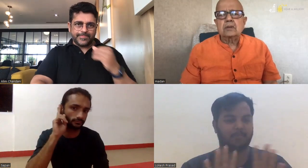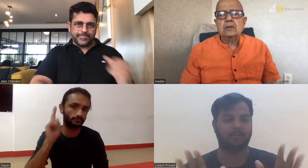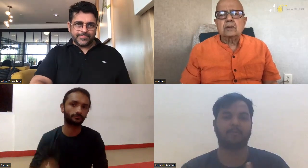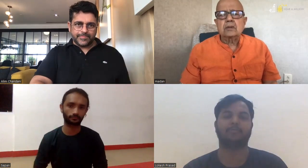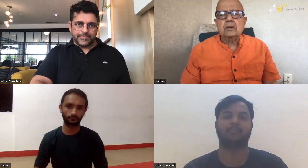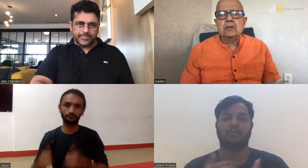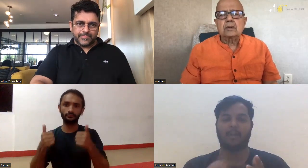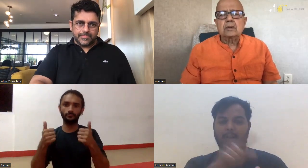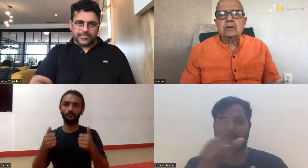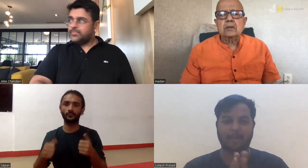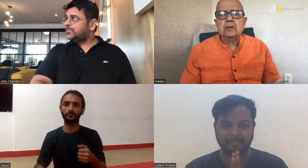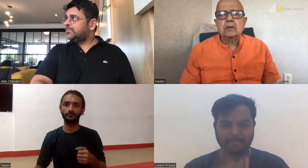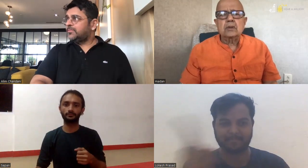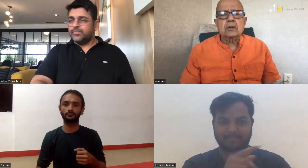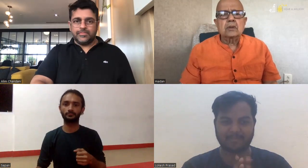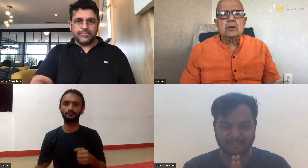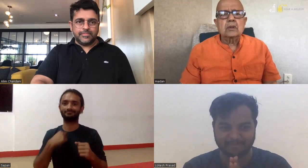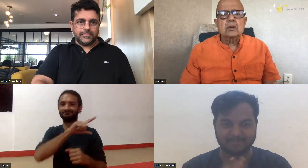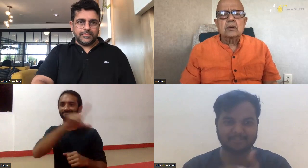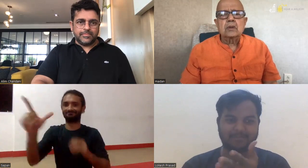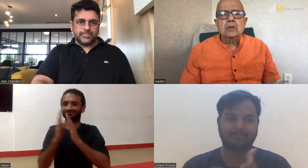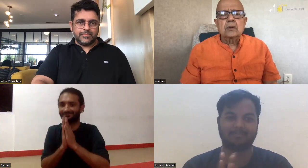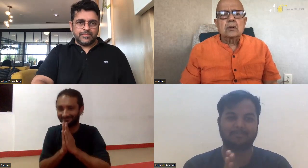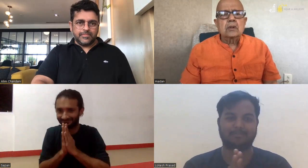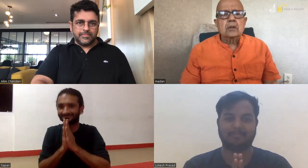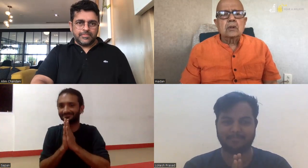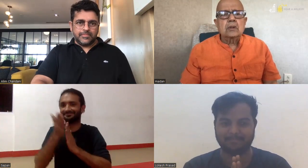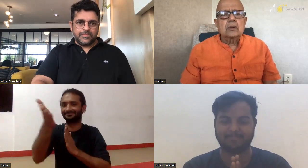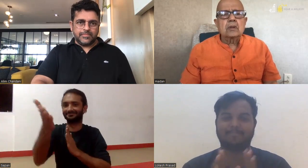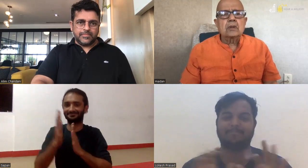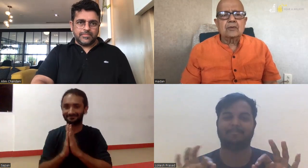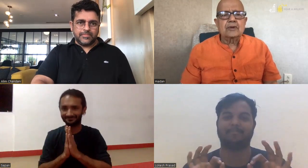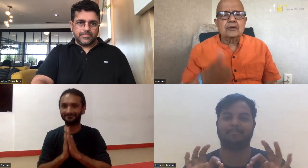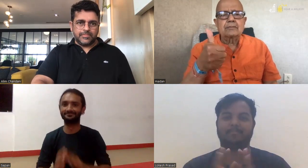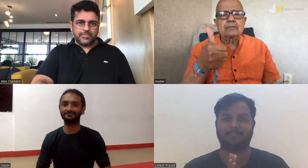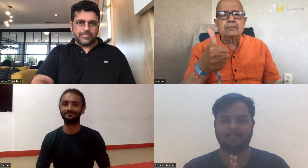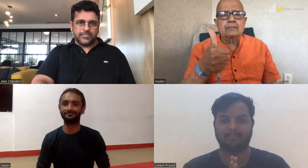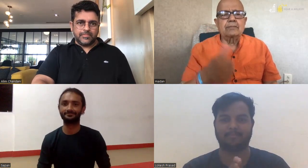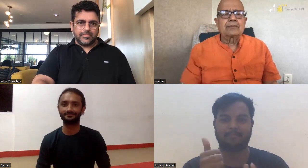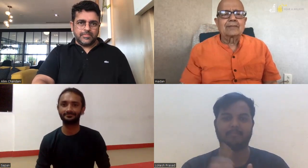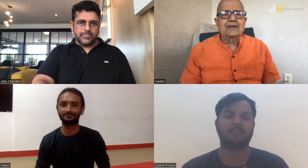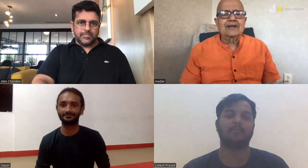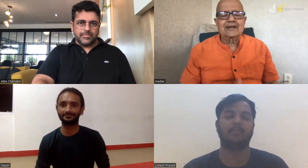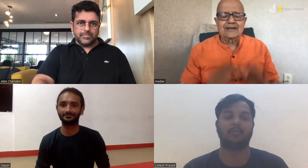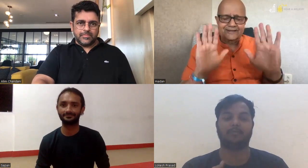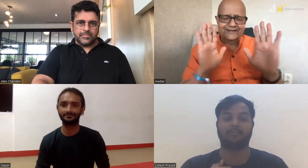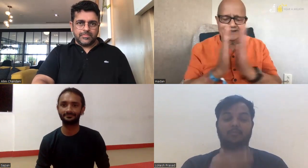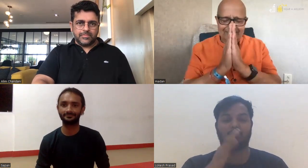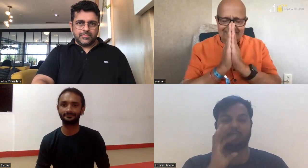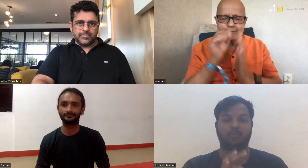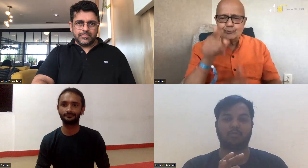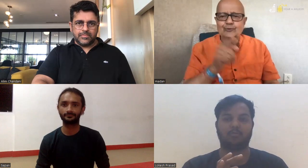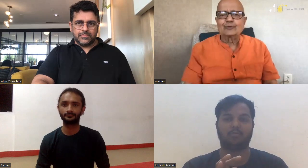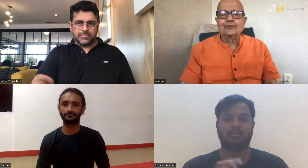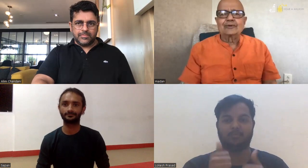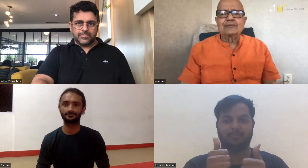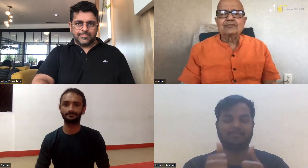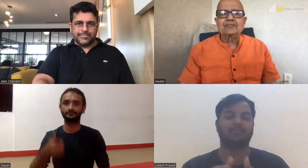And I didn't really like people looking at me like a deaf person, and they asked me to sign. And then I started picking